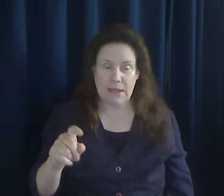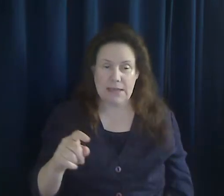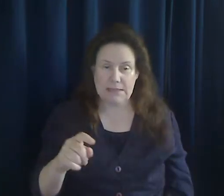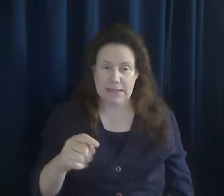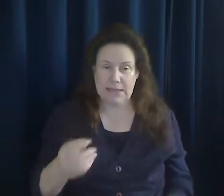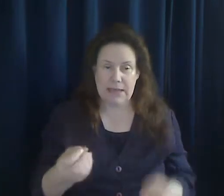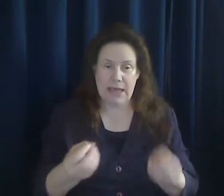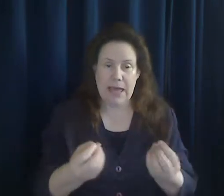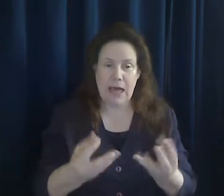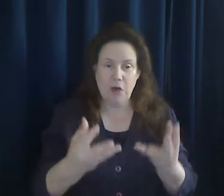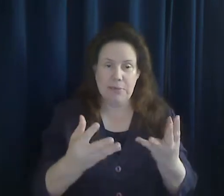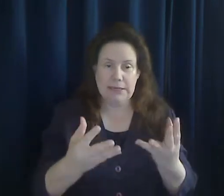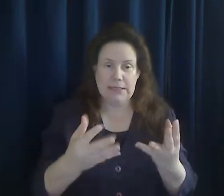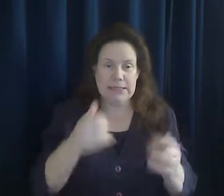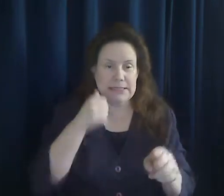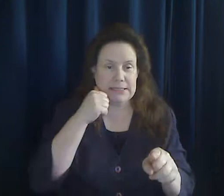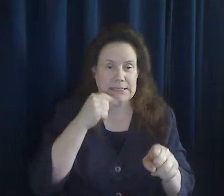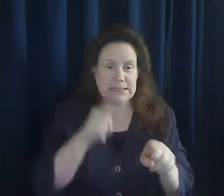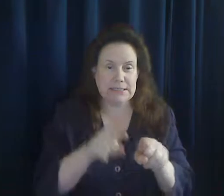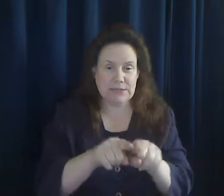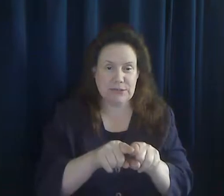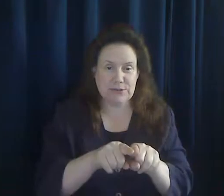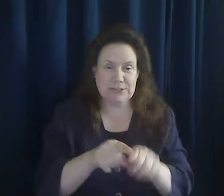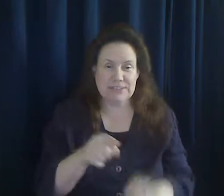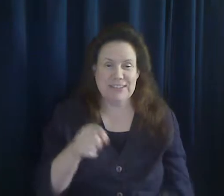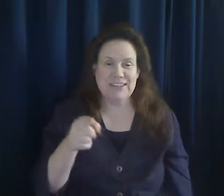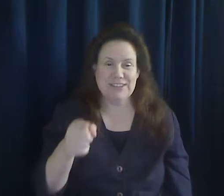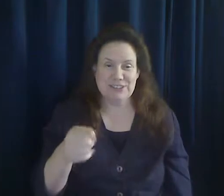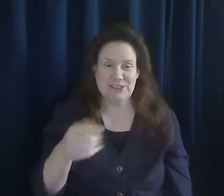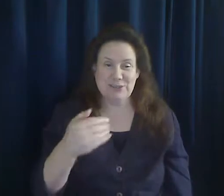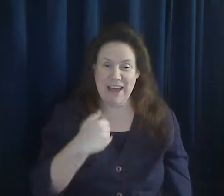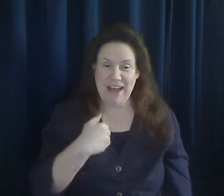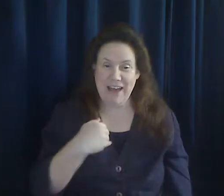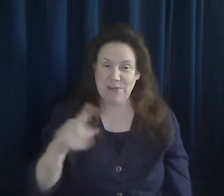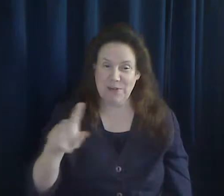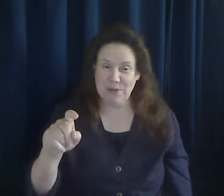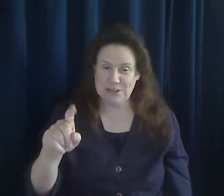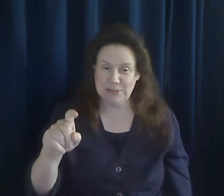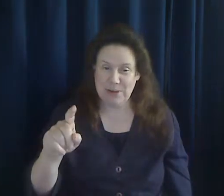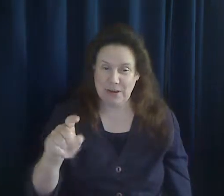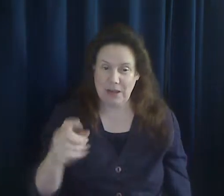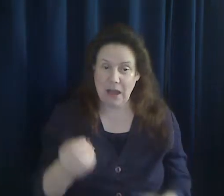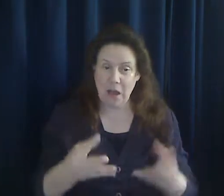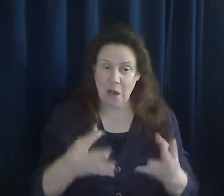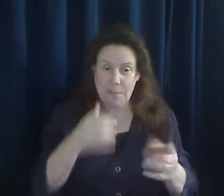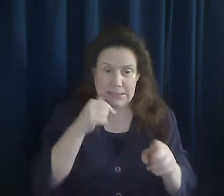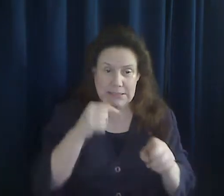I said, how many sisters do you have? Question mark.